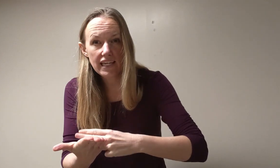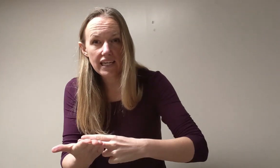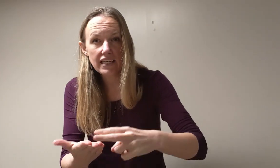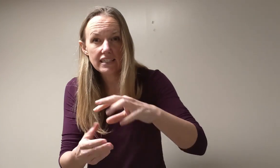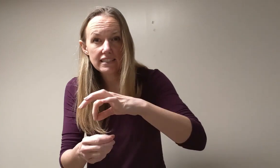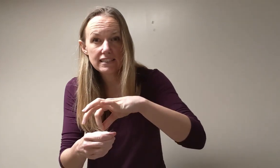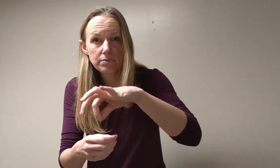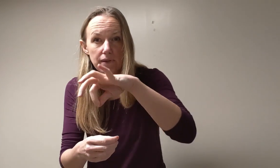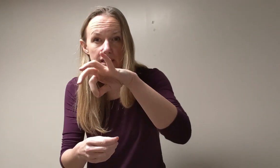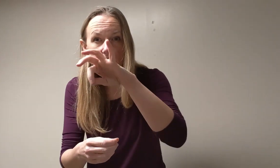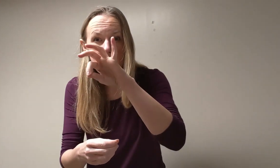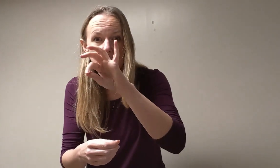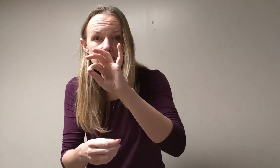Holy Spirit,